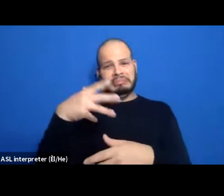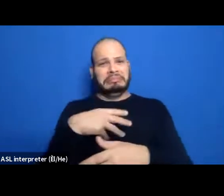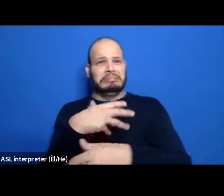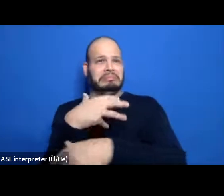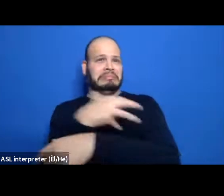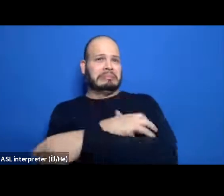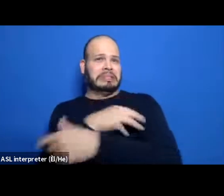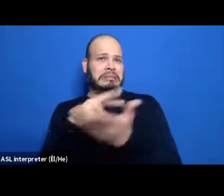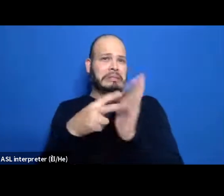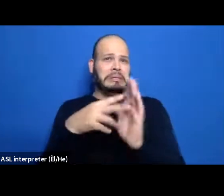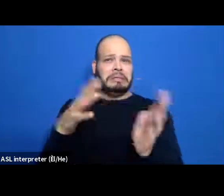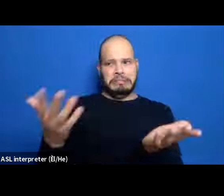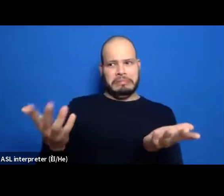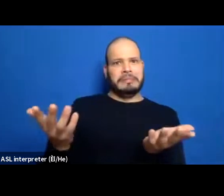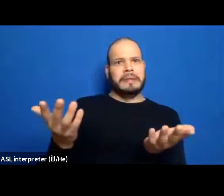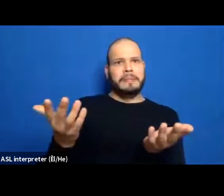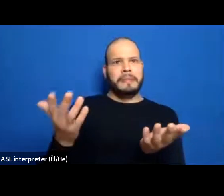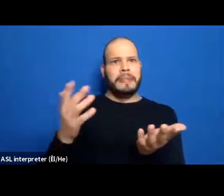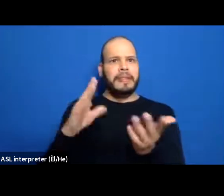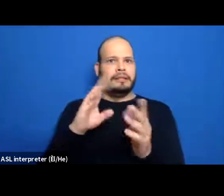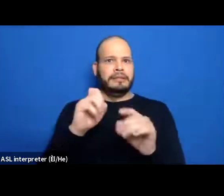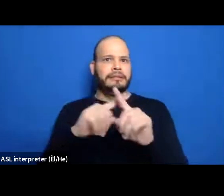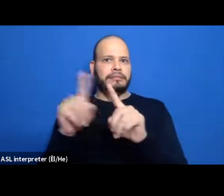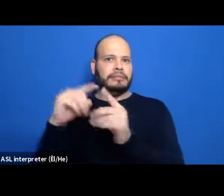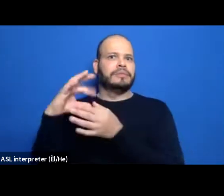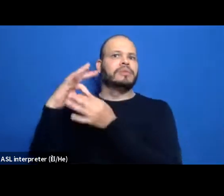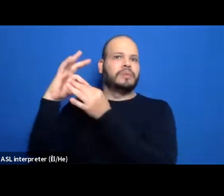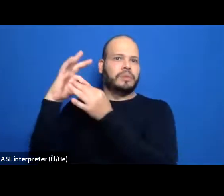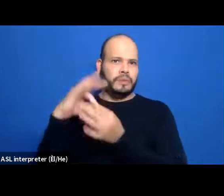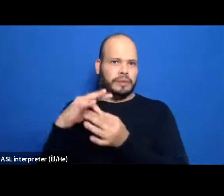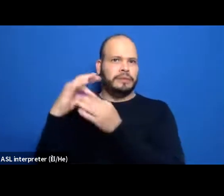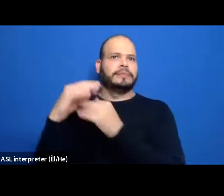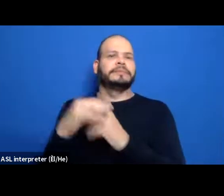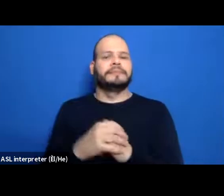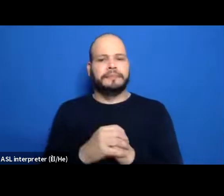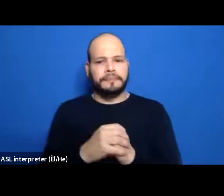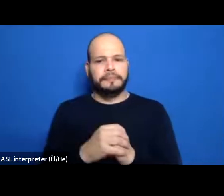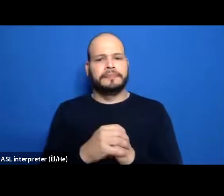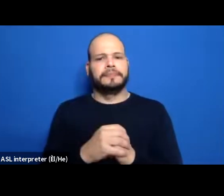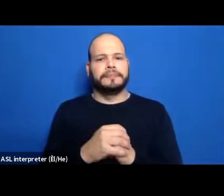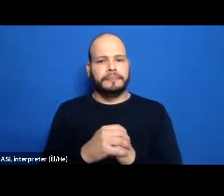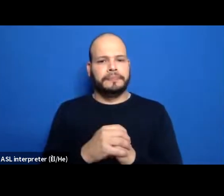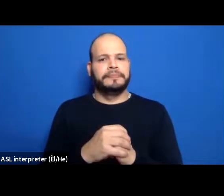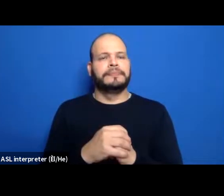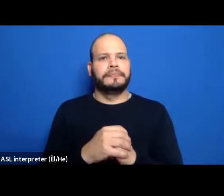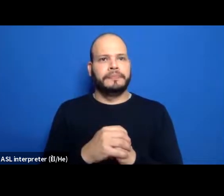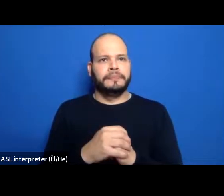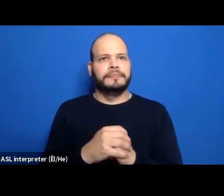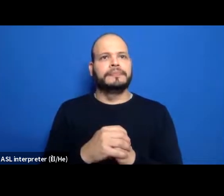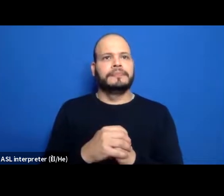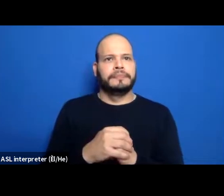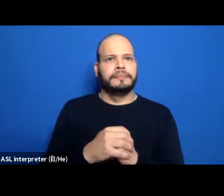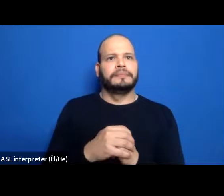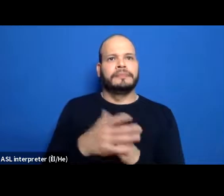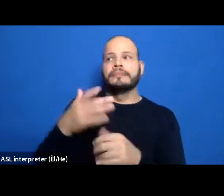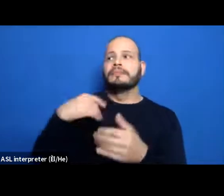things. Across the diaspora, sometimes those are referred to as Orisha, as Loa, as God, as Allah. Or it may just be